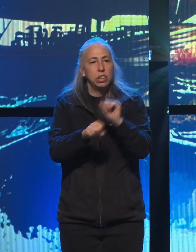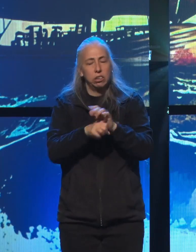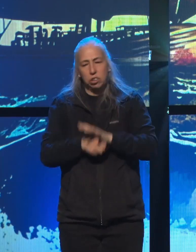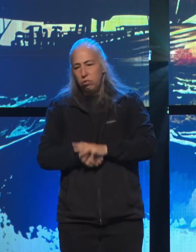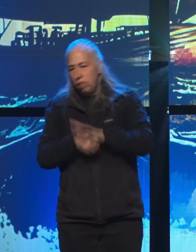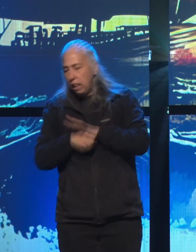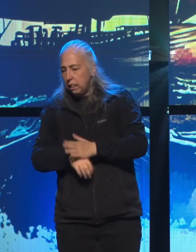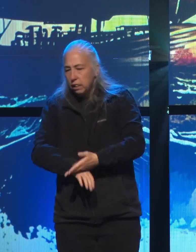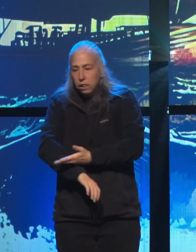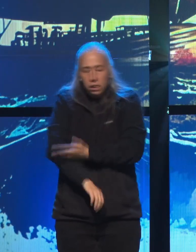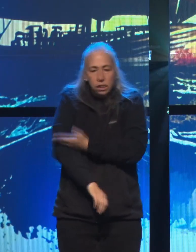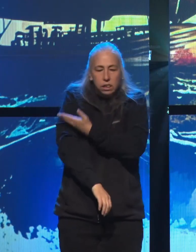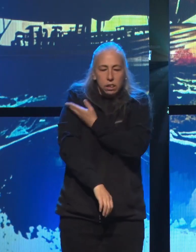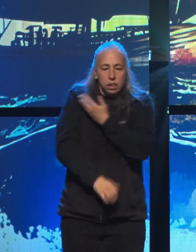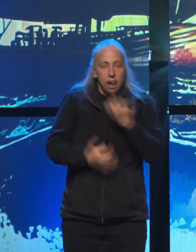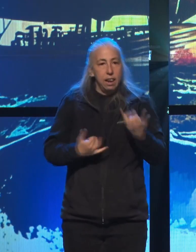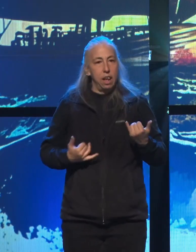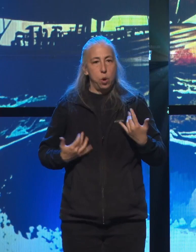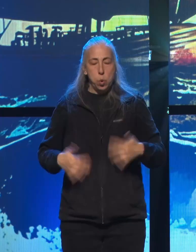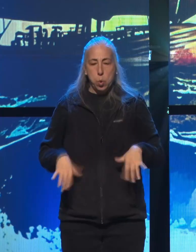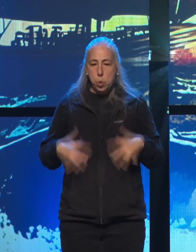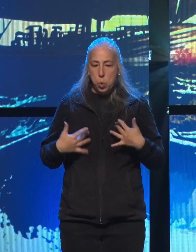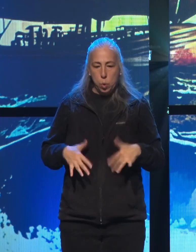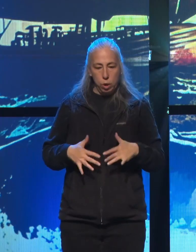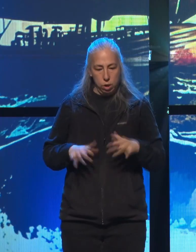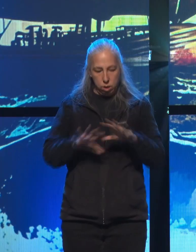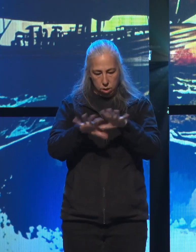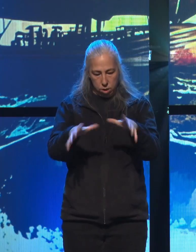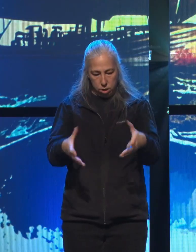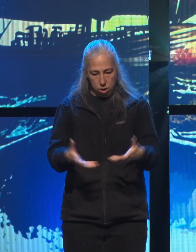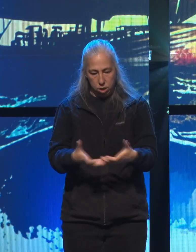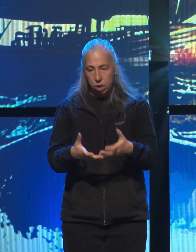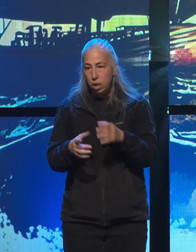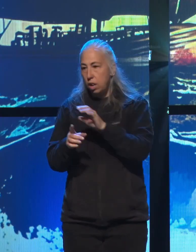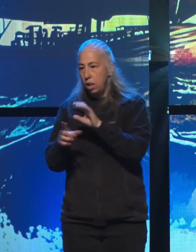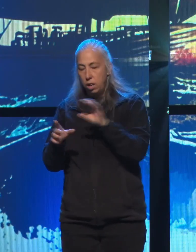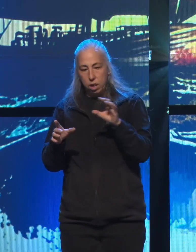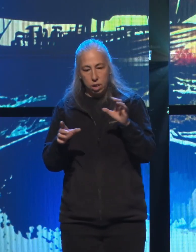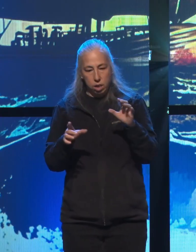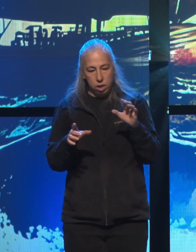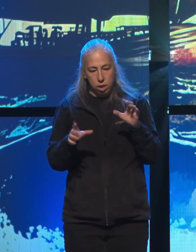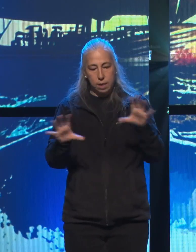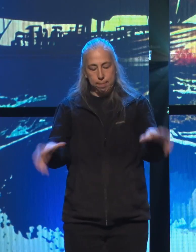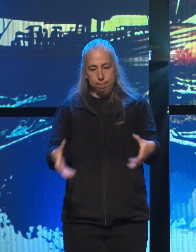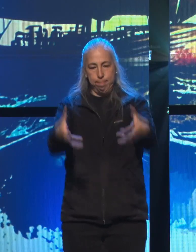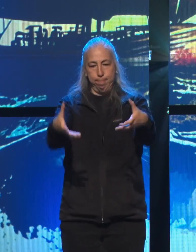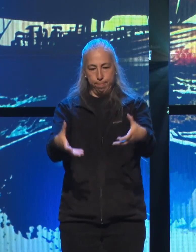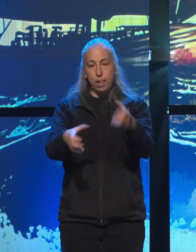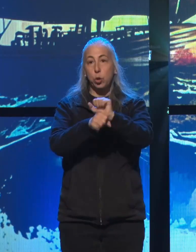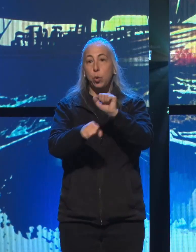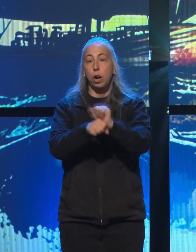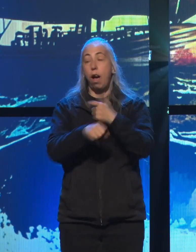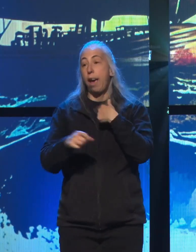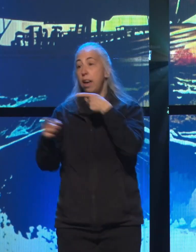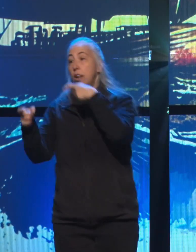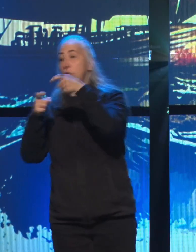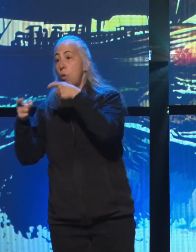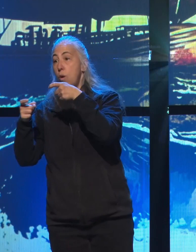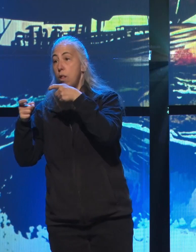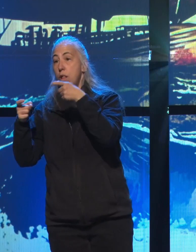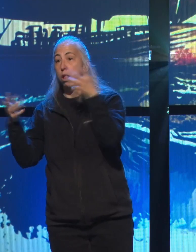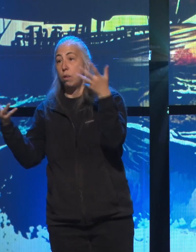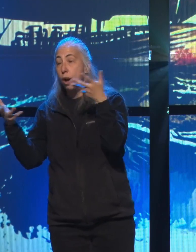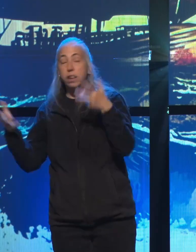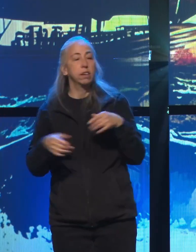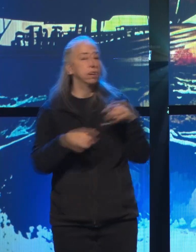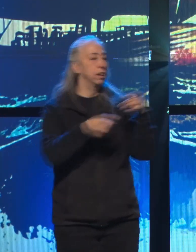Okay, you're in a situation. Now it's time to assess. What about this circumstance do I control? Don't I control? I can't control my boss.